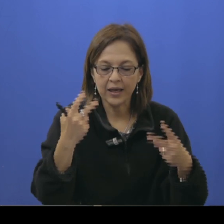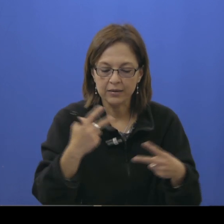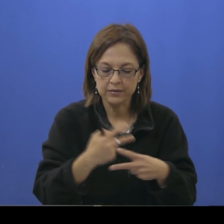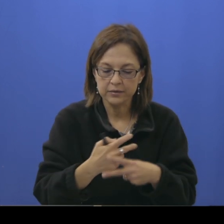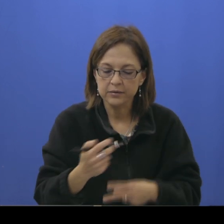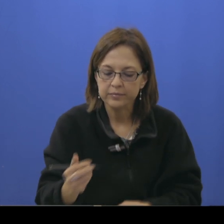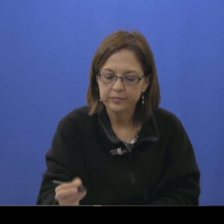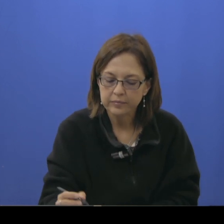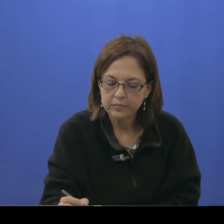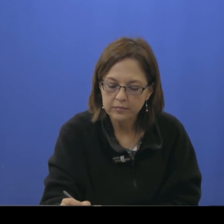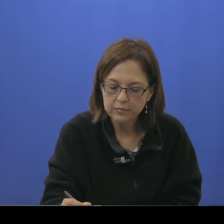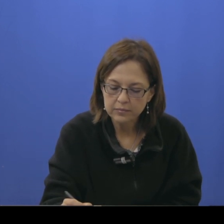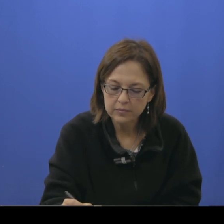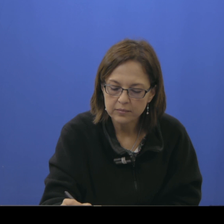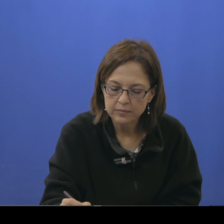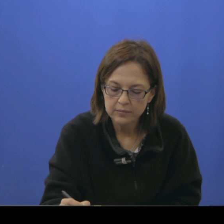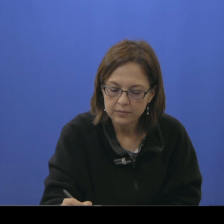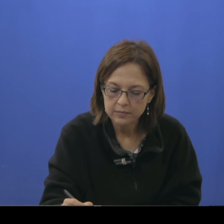Multiply.